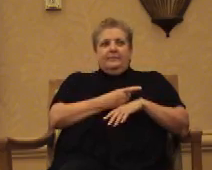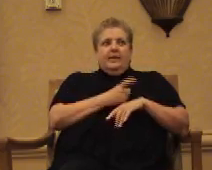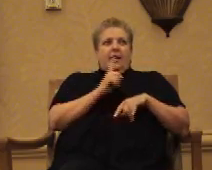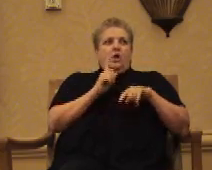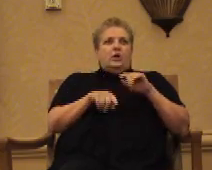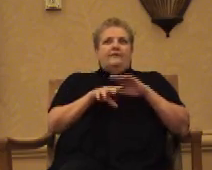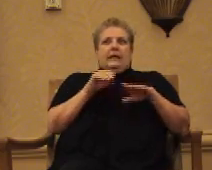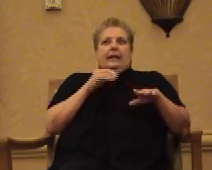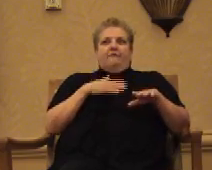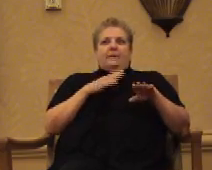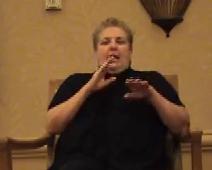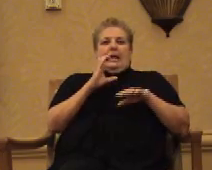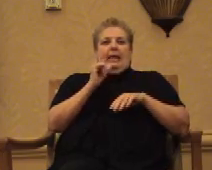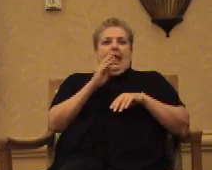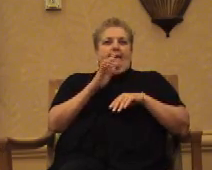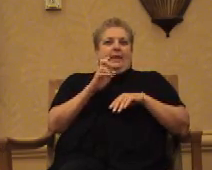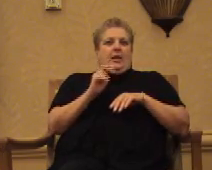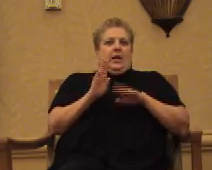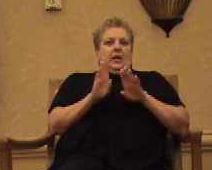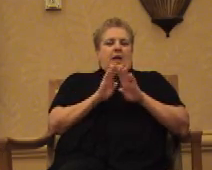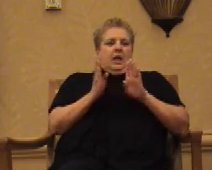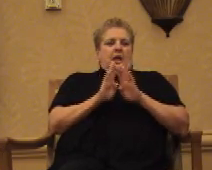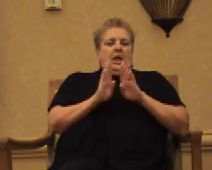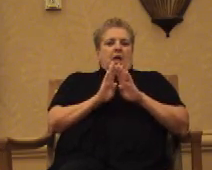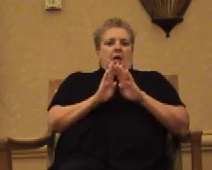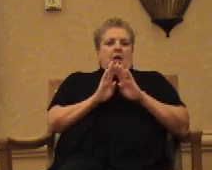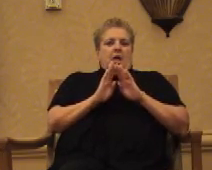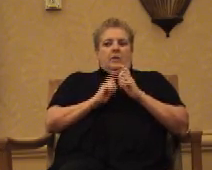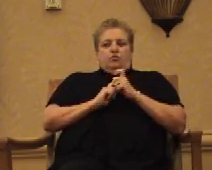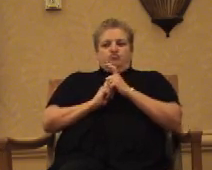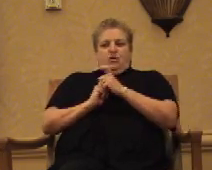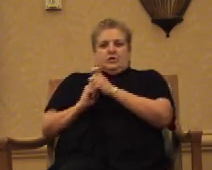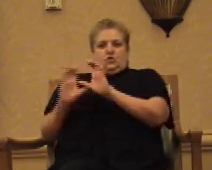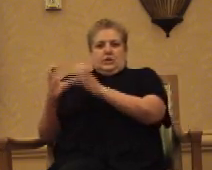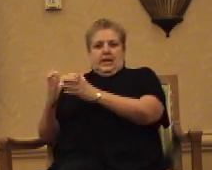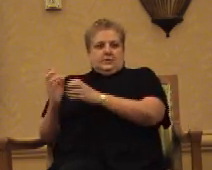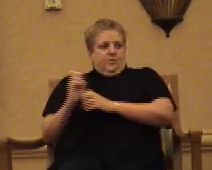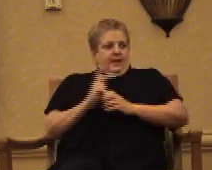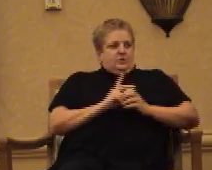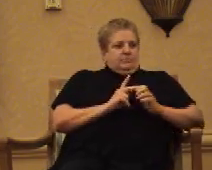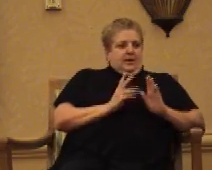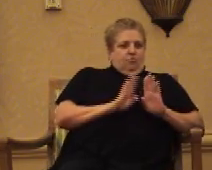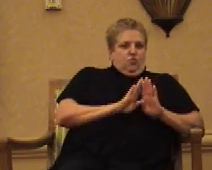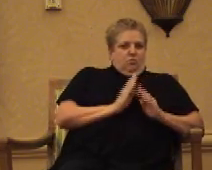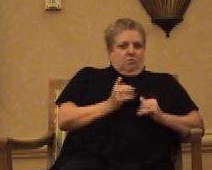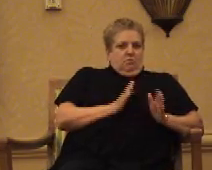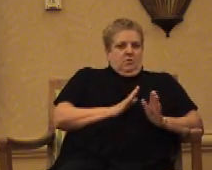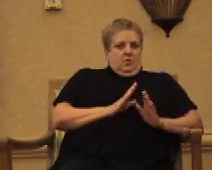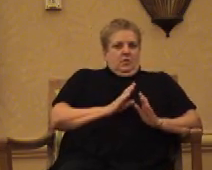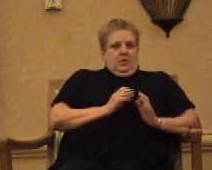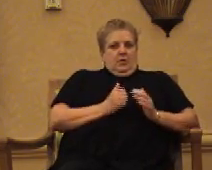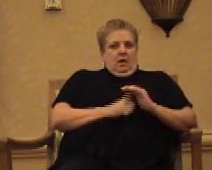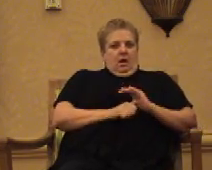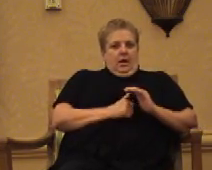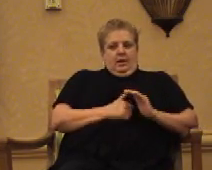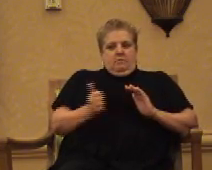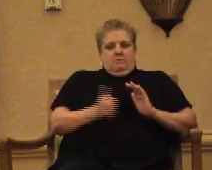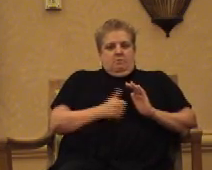I could hear the other students doing, I'd run to the class, go back to my cabin, run to a meal, go back to my cabin. And we finally docked